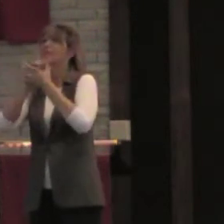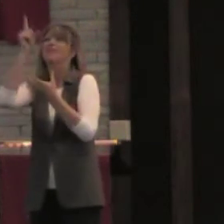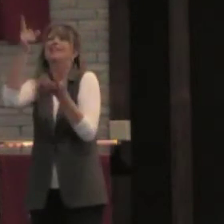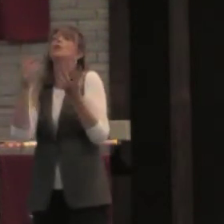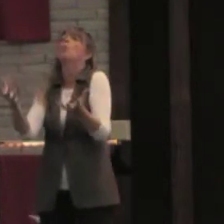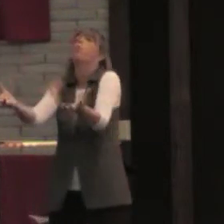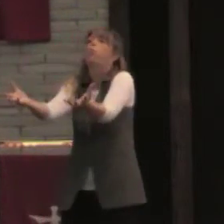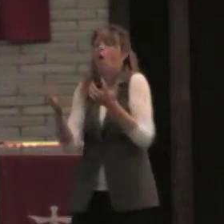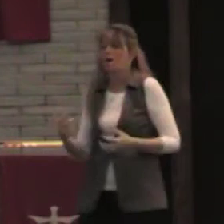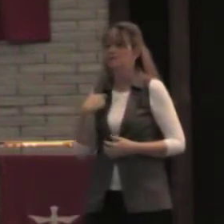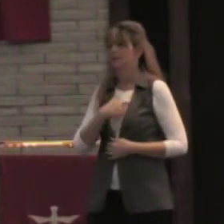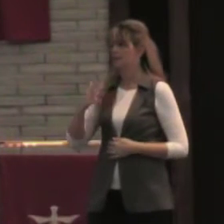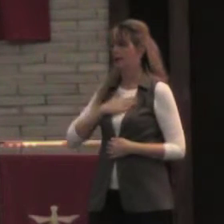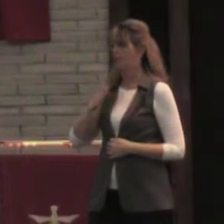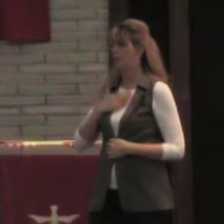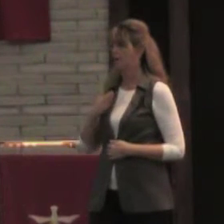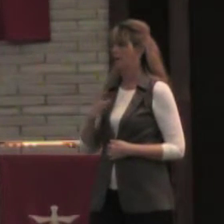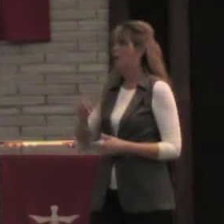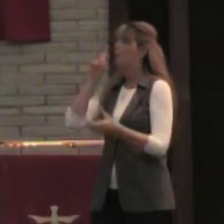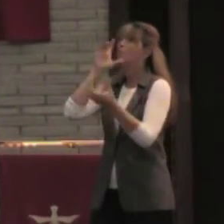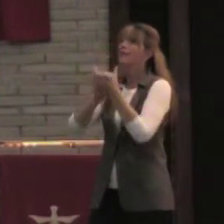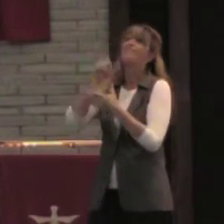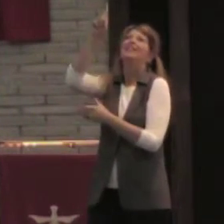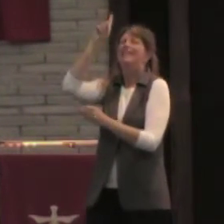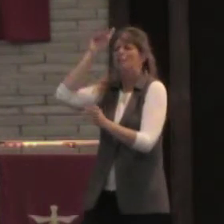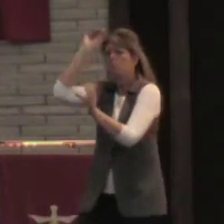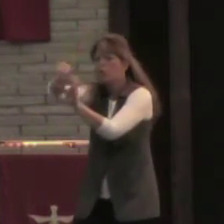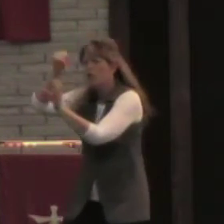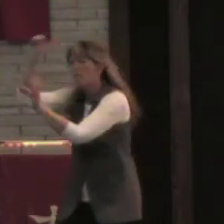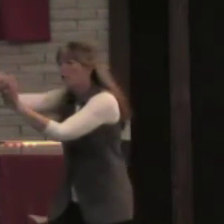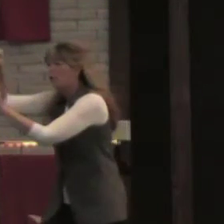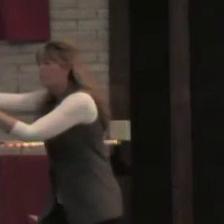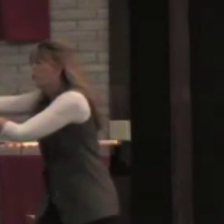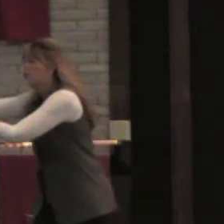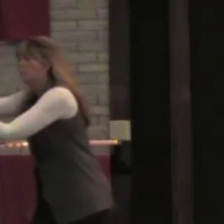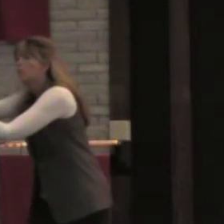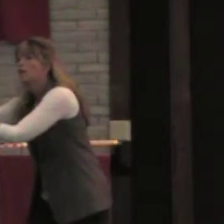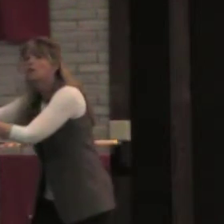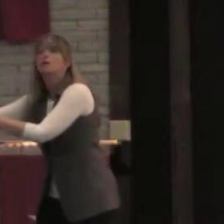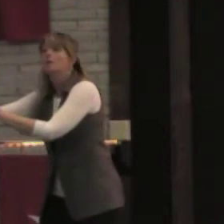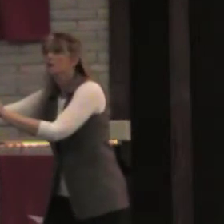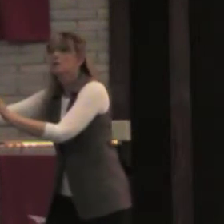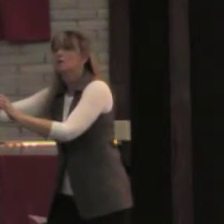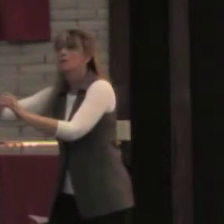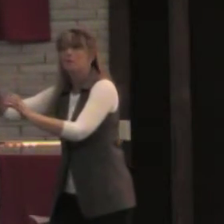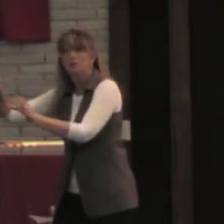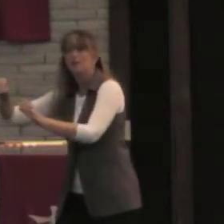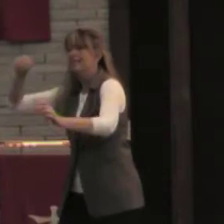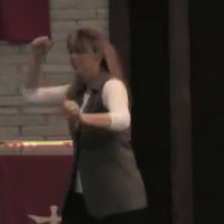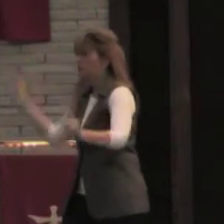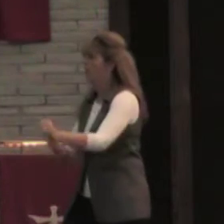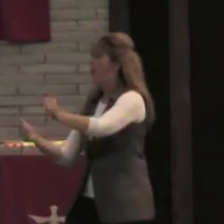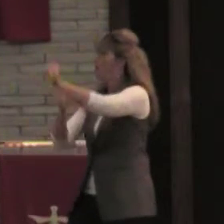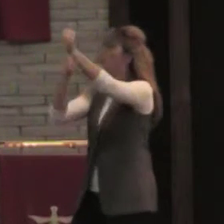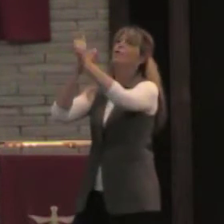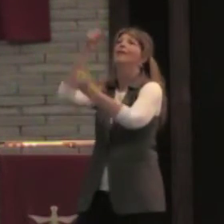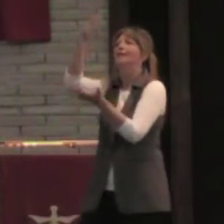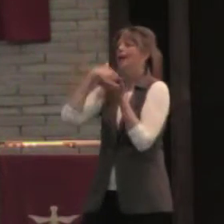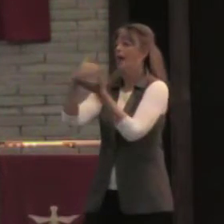God is our Father and our Mother. He wants us to be happy. He believes. He puts all these things in your heart. He wants